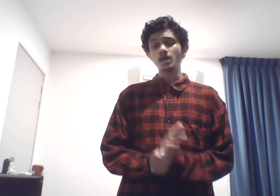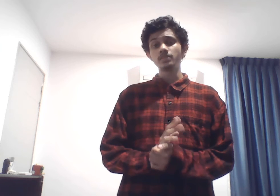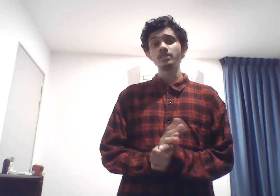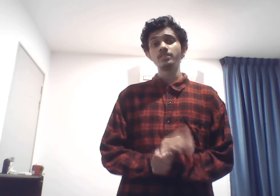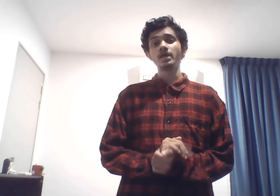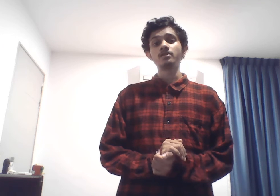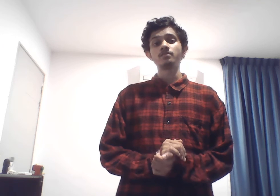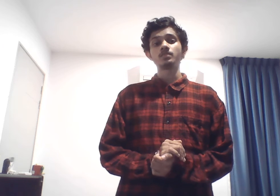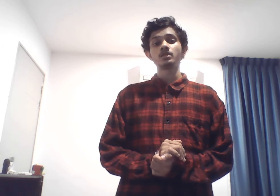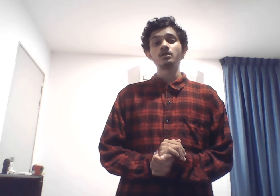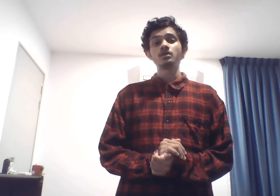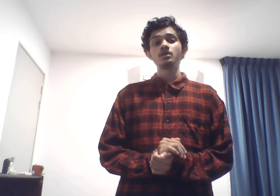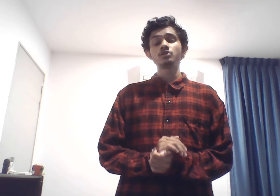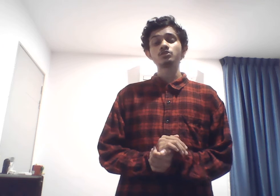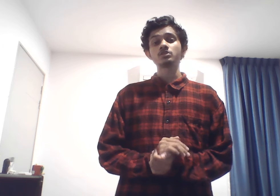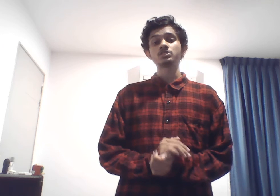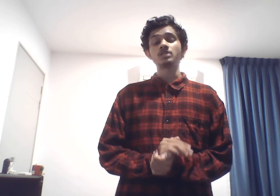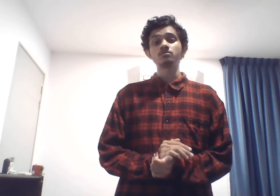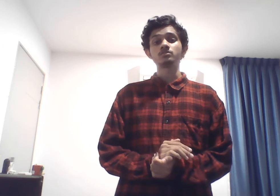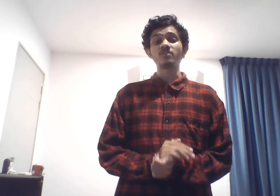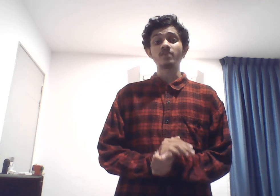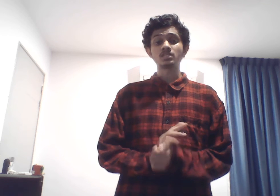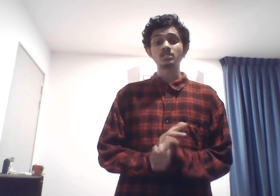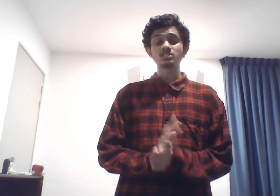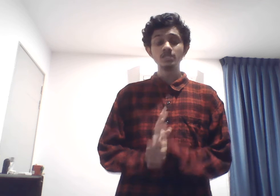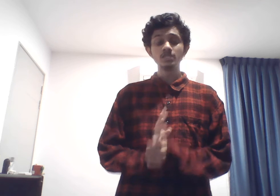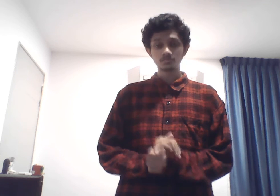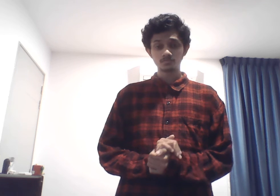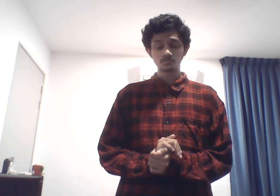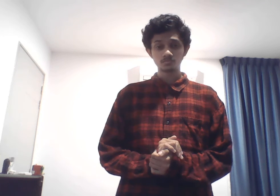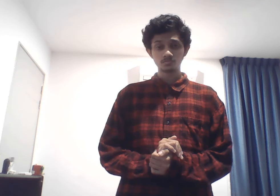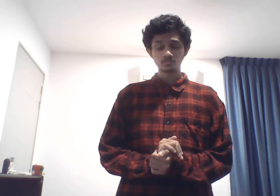Other than that, it also causes them to have excessive bleeding.